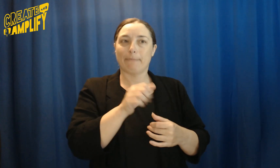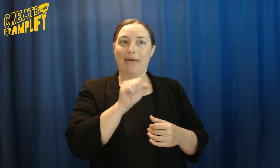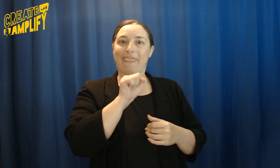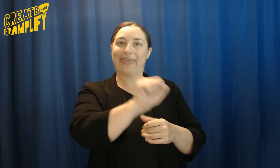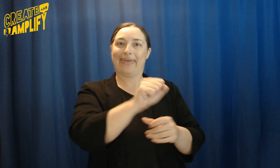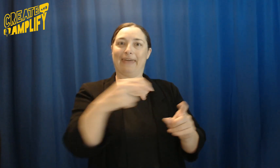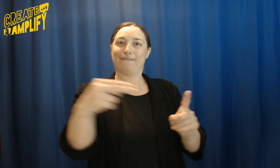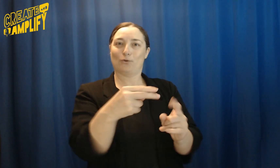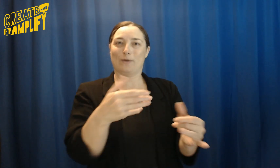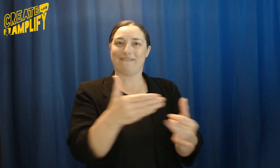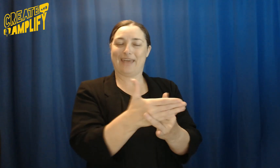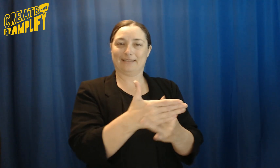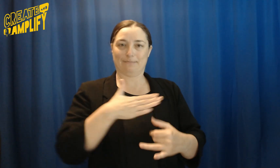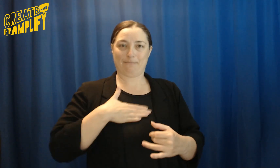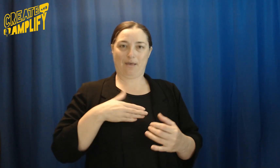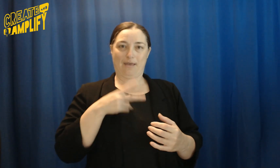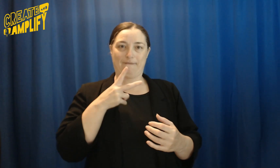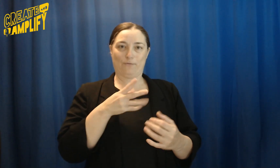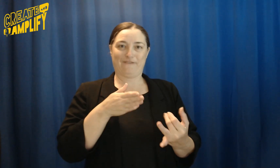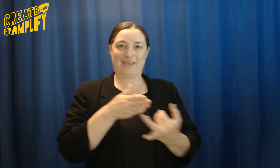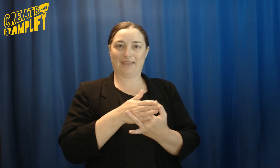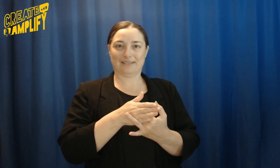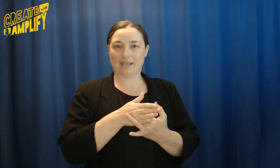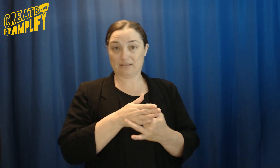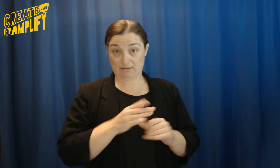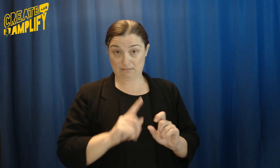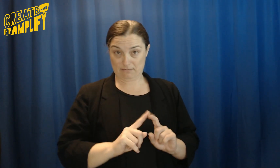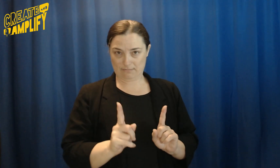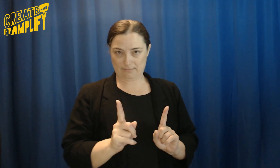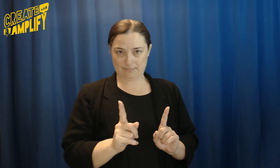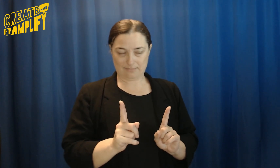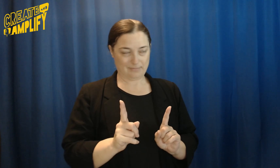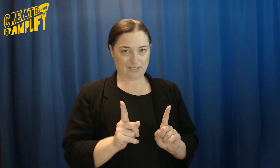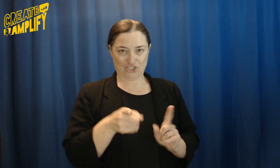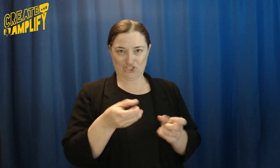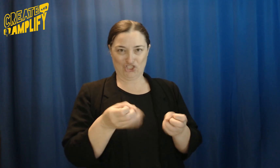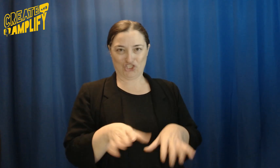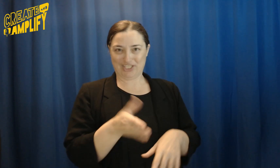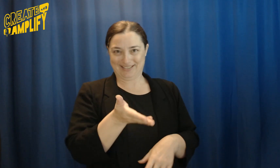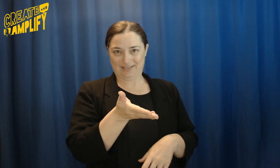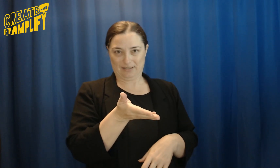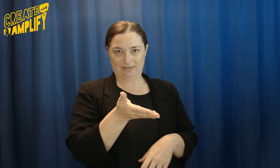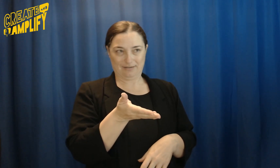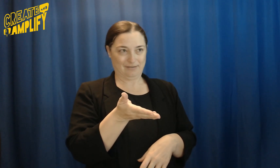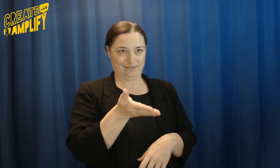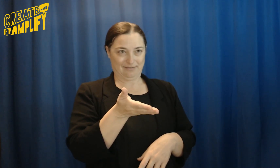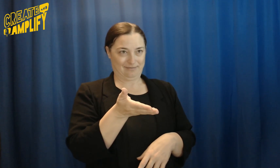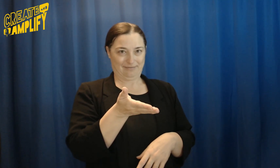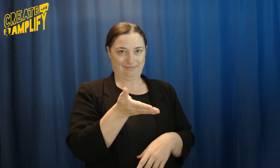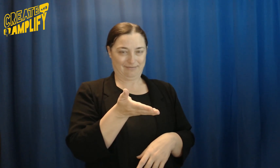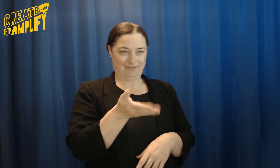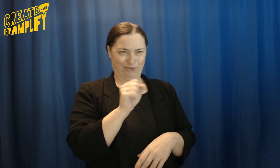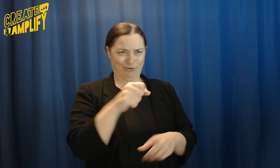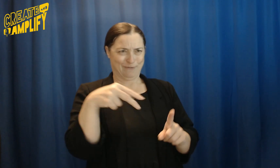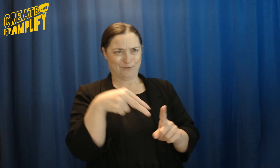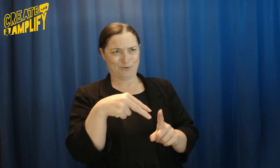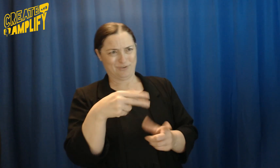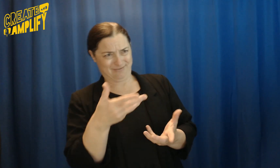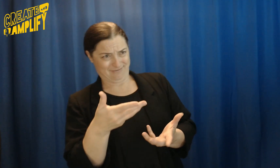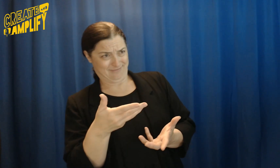shit, and not encompassing of many different people's needs,